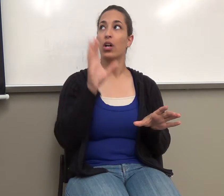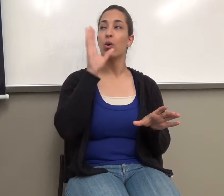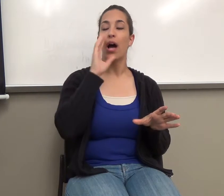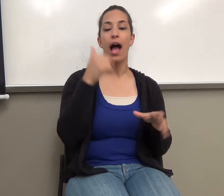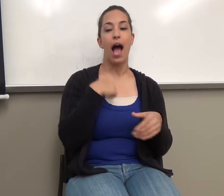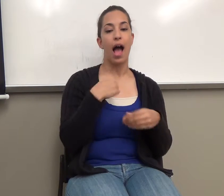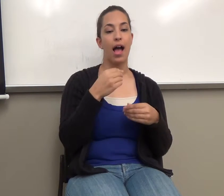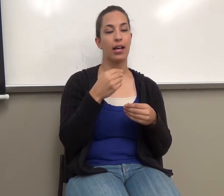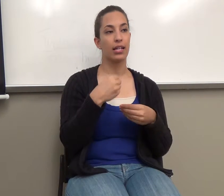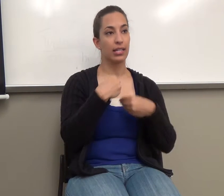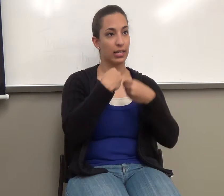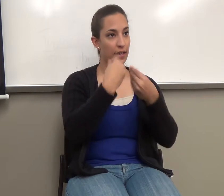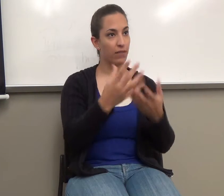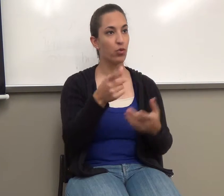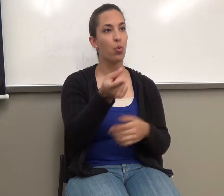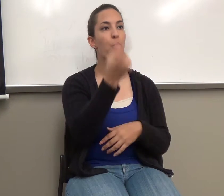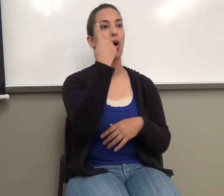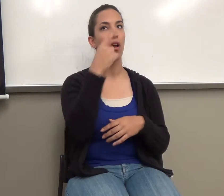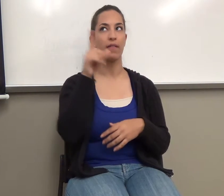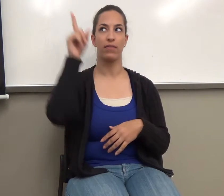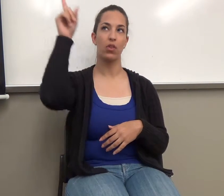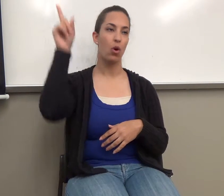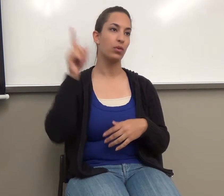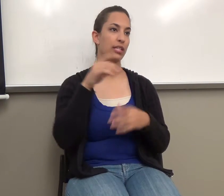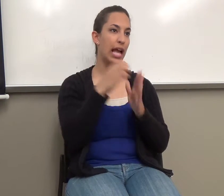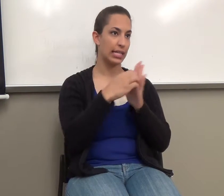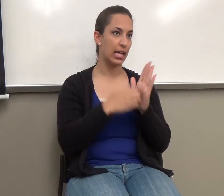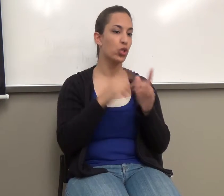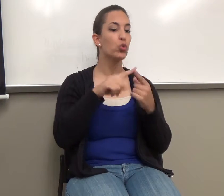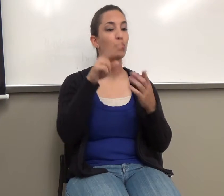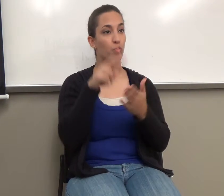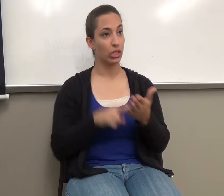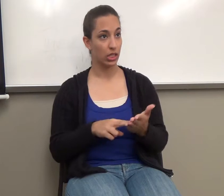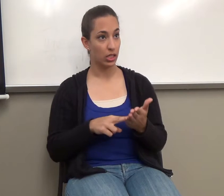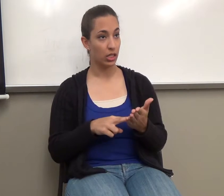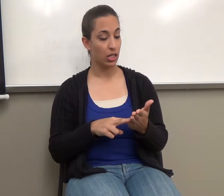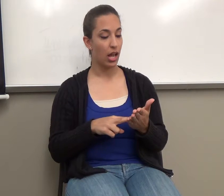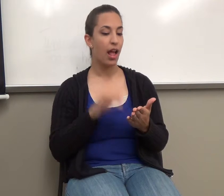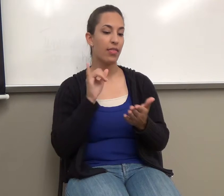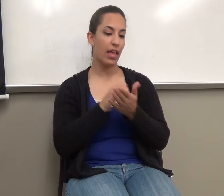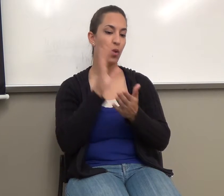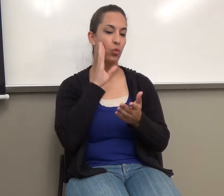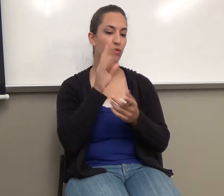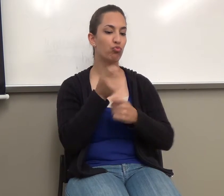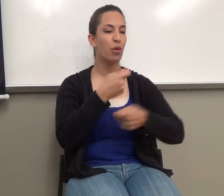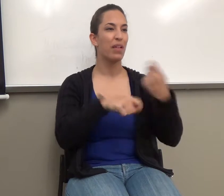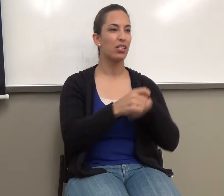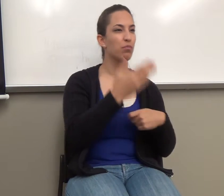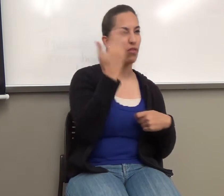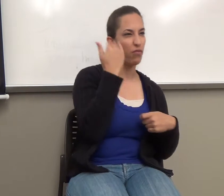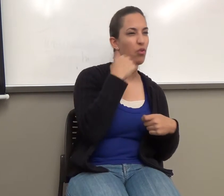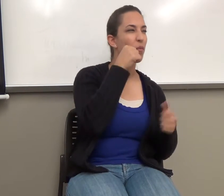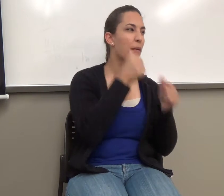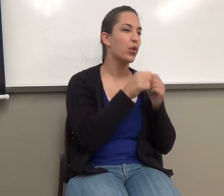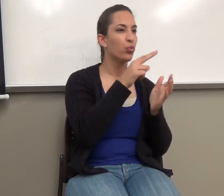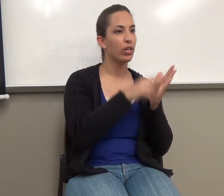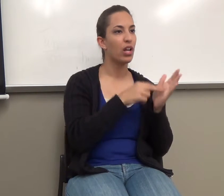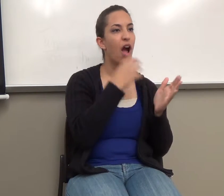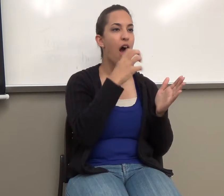you one of these essays to read, basically. And this is gonna take the place of, you know, you read the Hot Fudge Sunday one, you read the